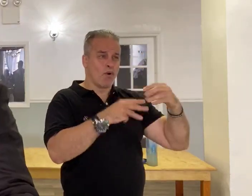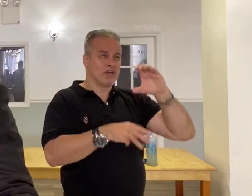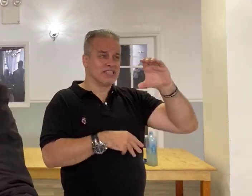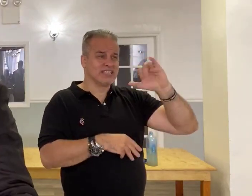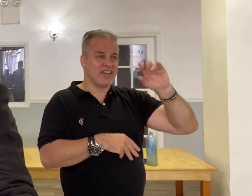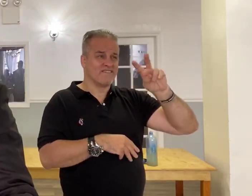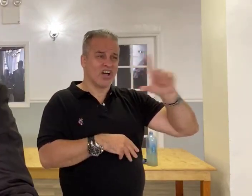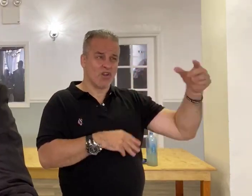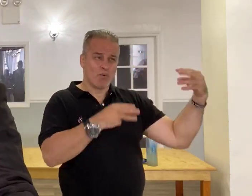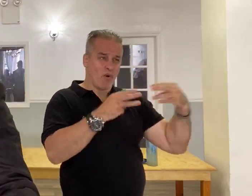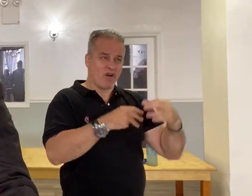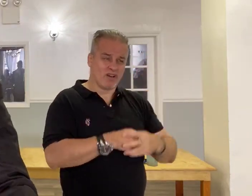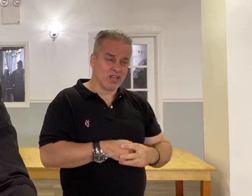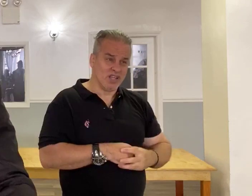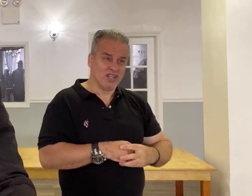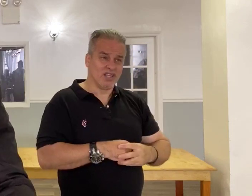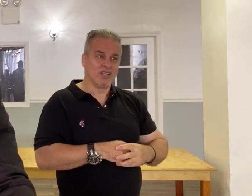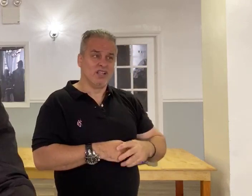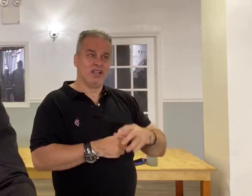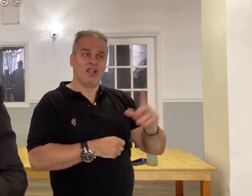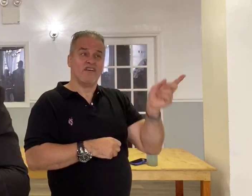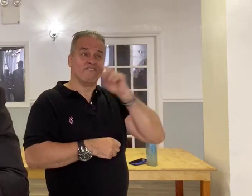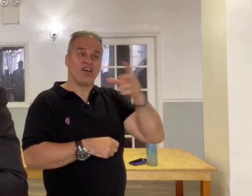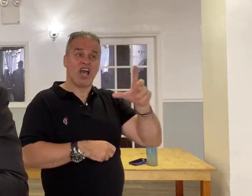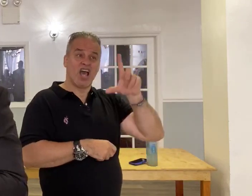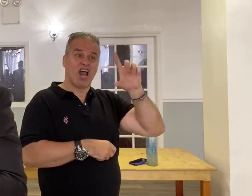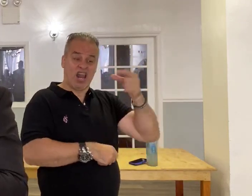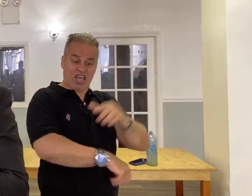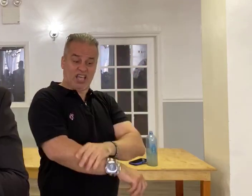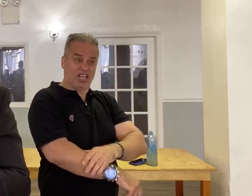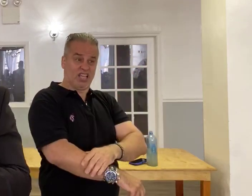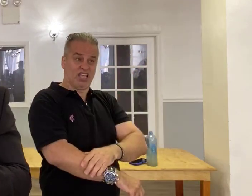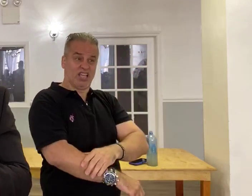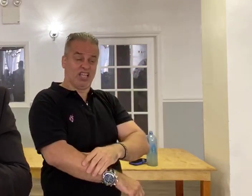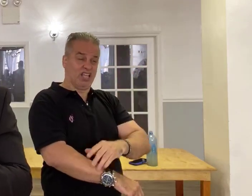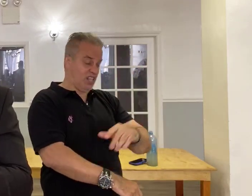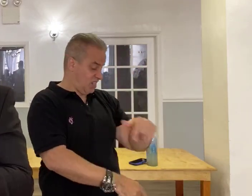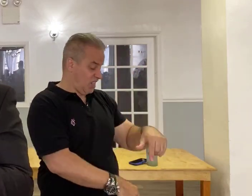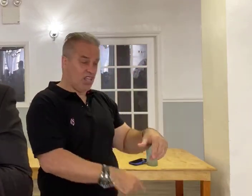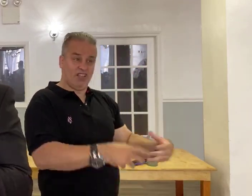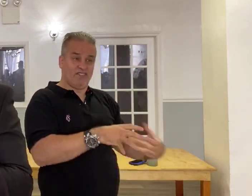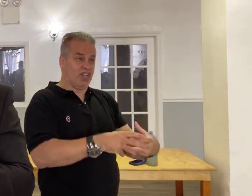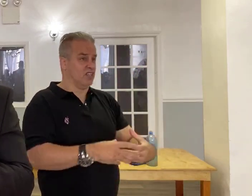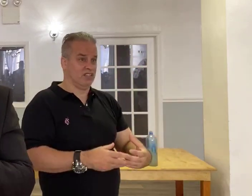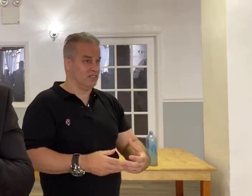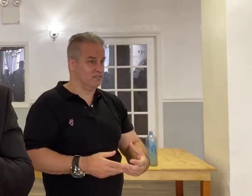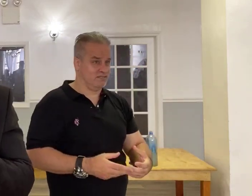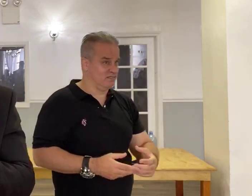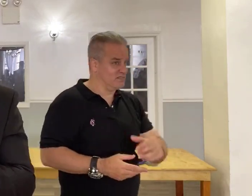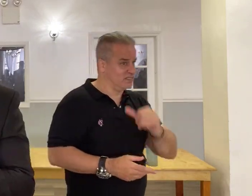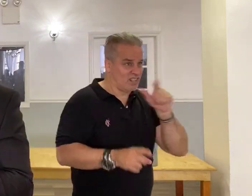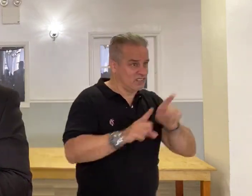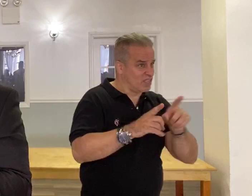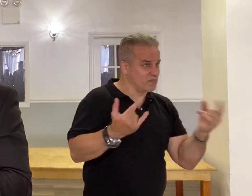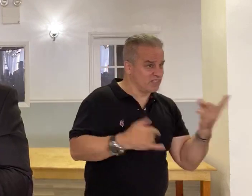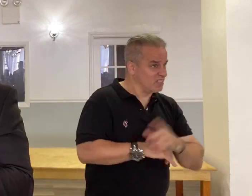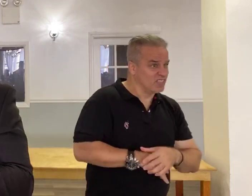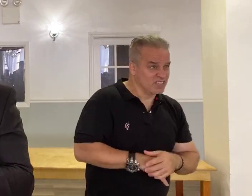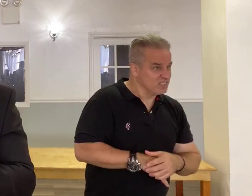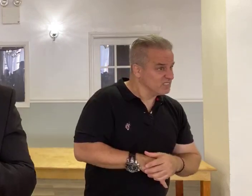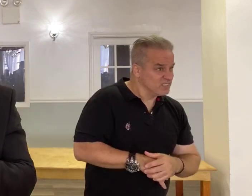fact. If you lose your right arm, you're going to have to learn to do everything with your left if you're